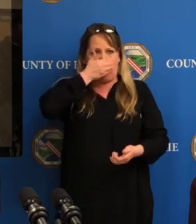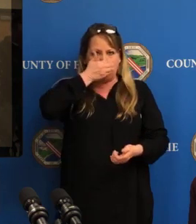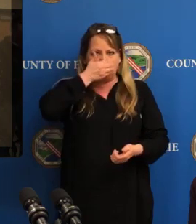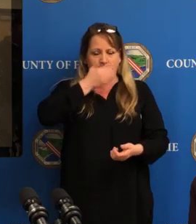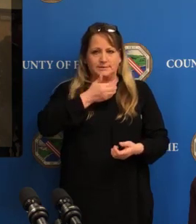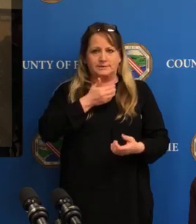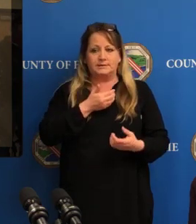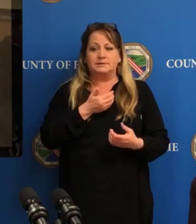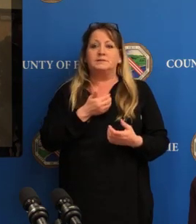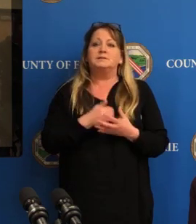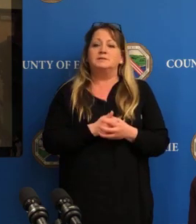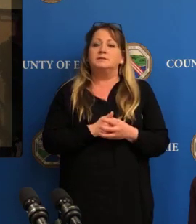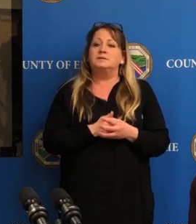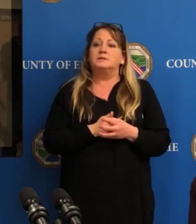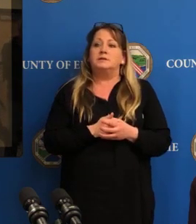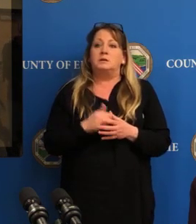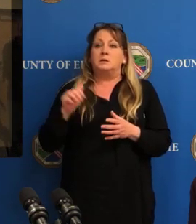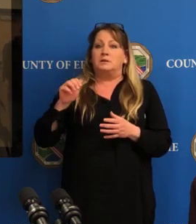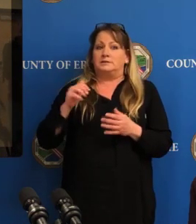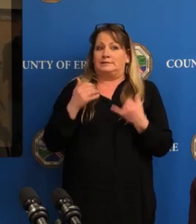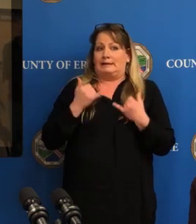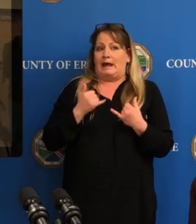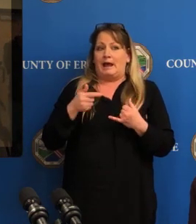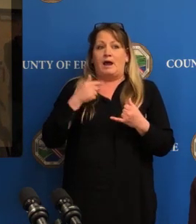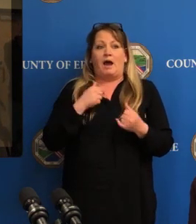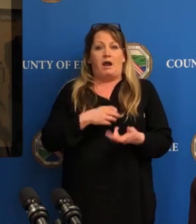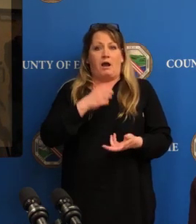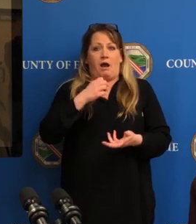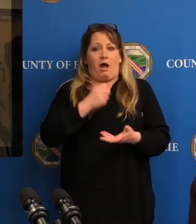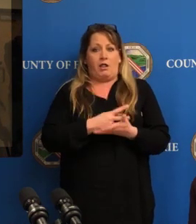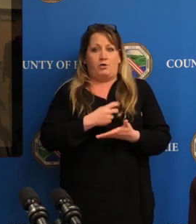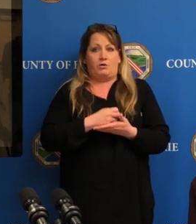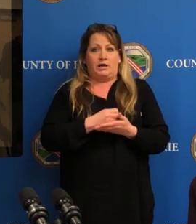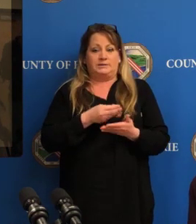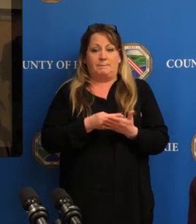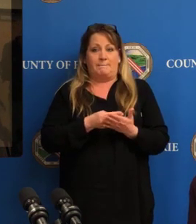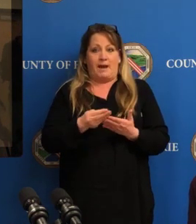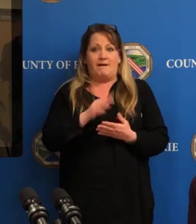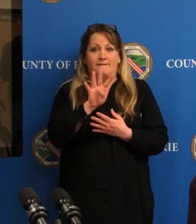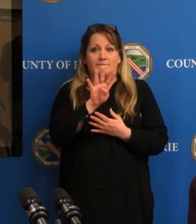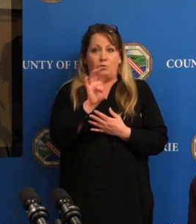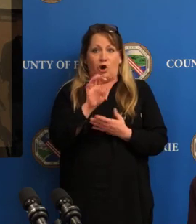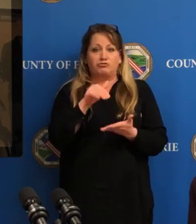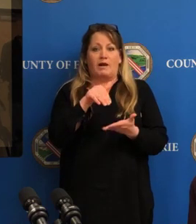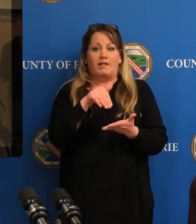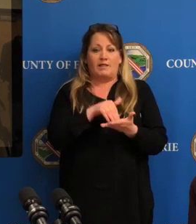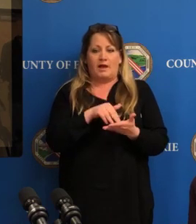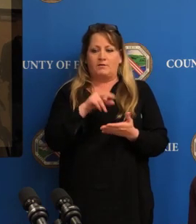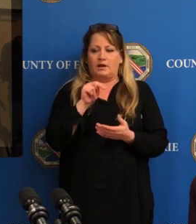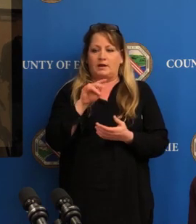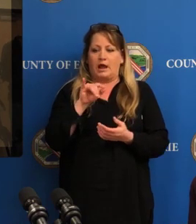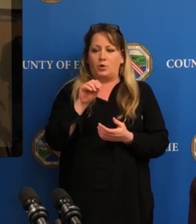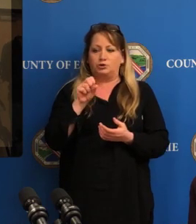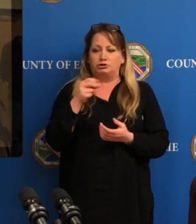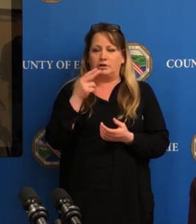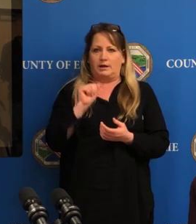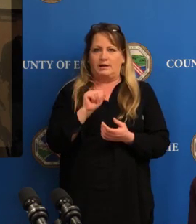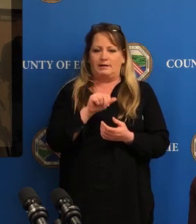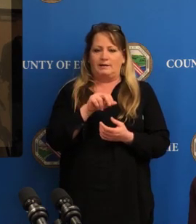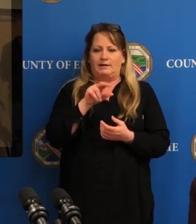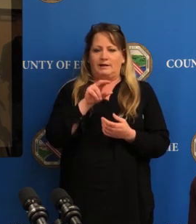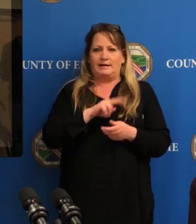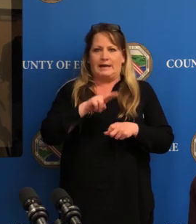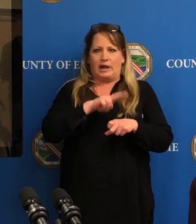Earlier today, I authorized the purchase of 400,000 NIOSHA, National Institute